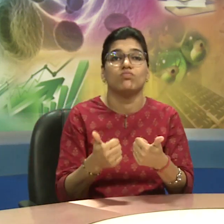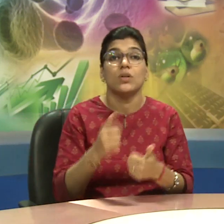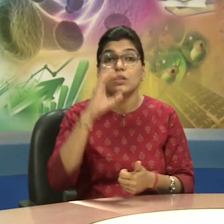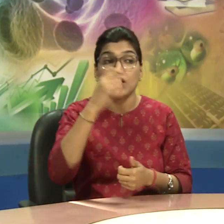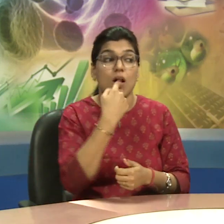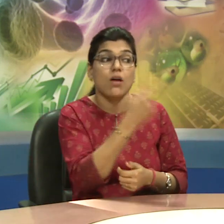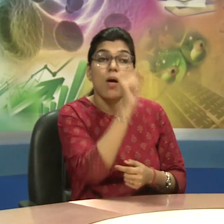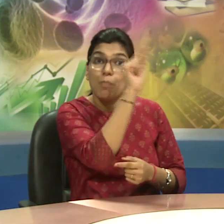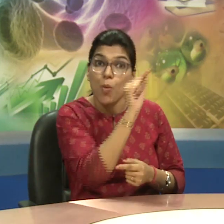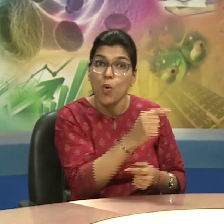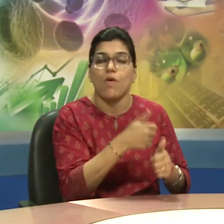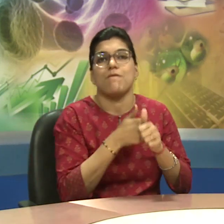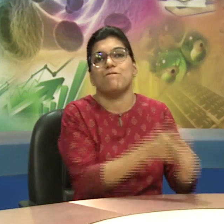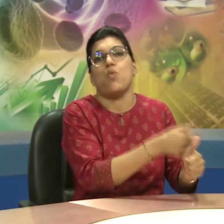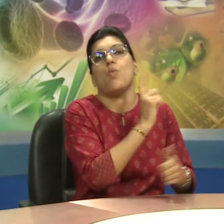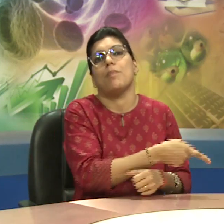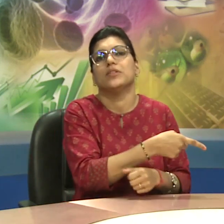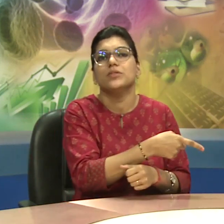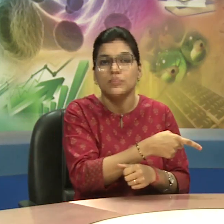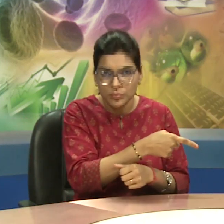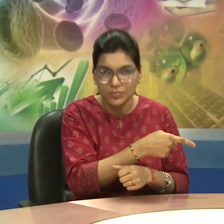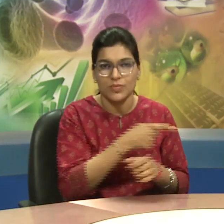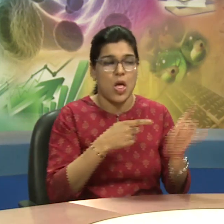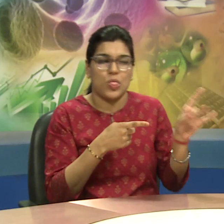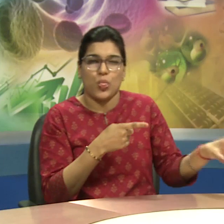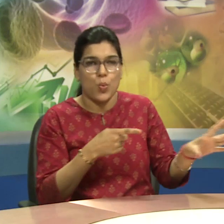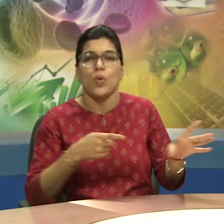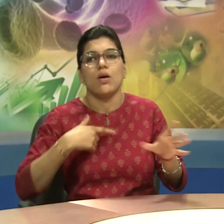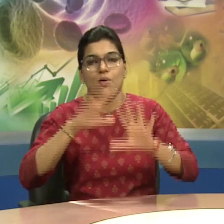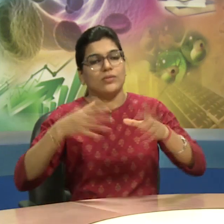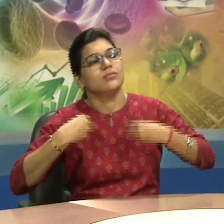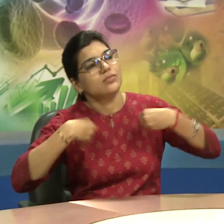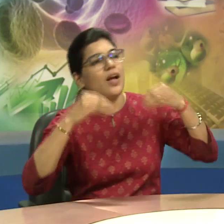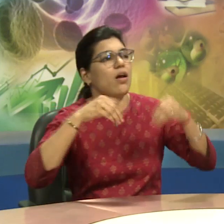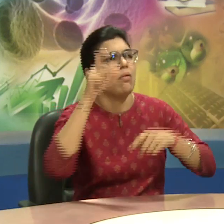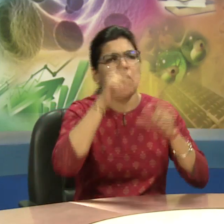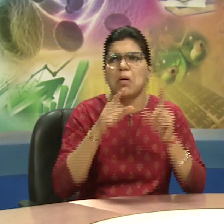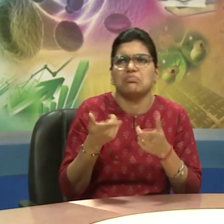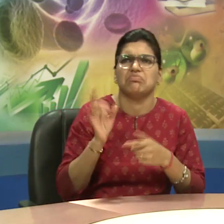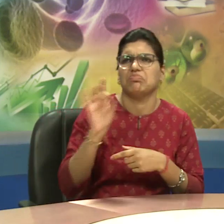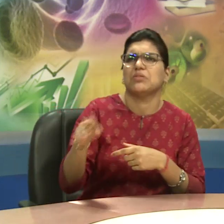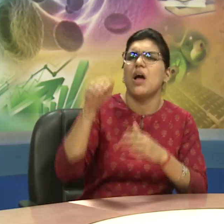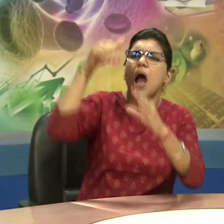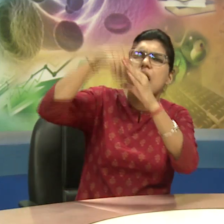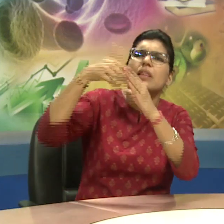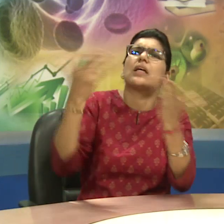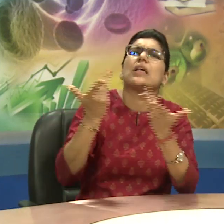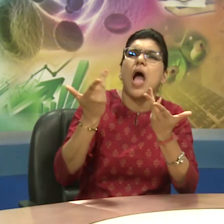manufacturer, dealer and advertisers about their opinion